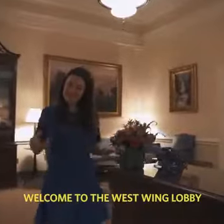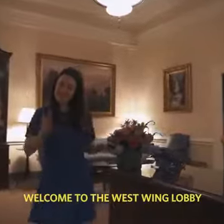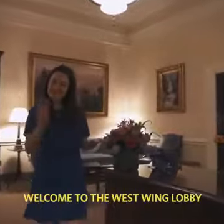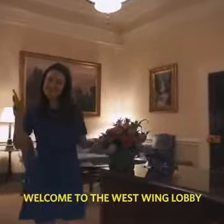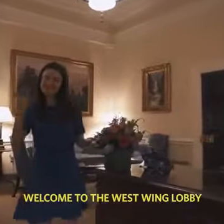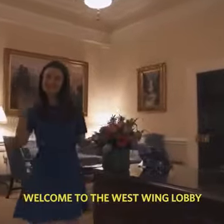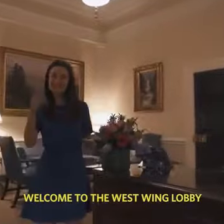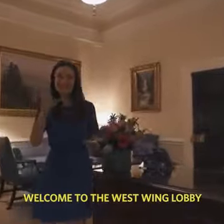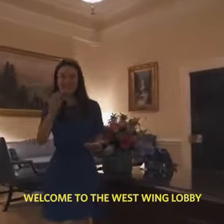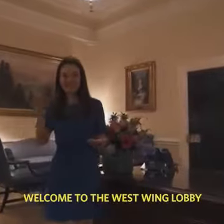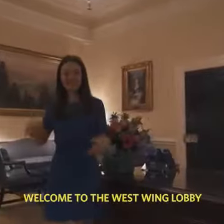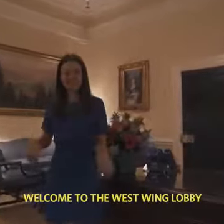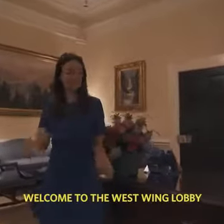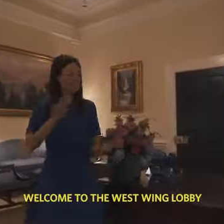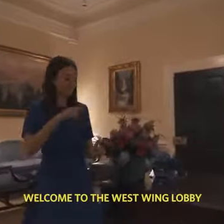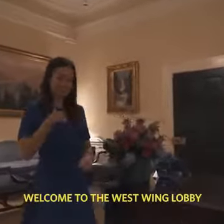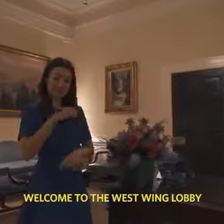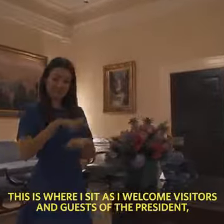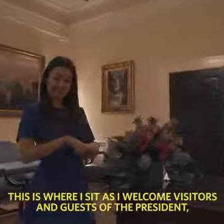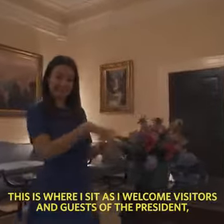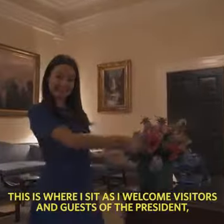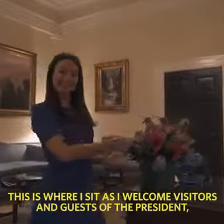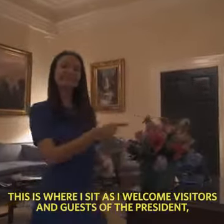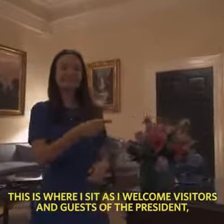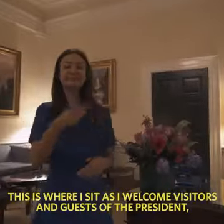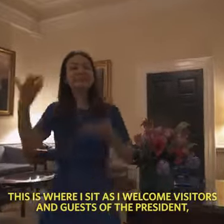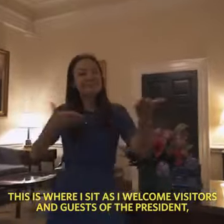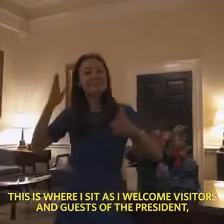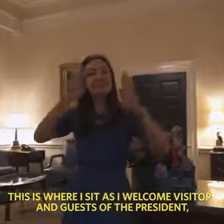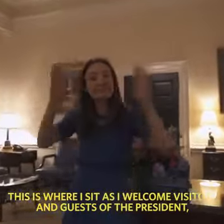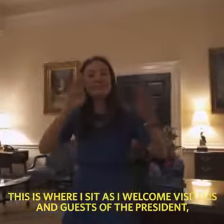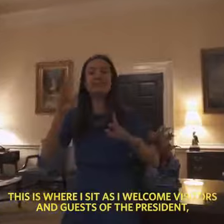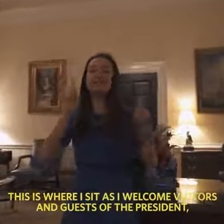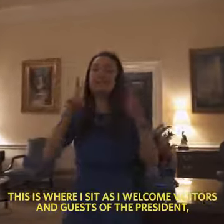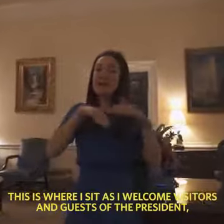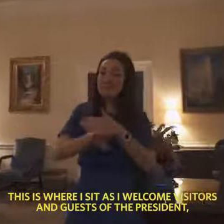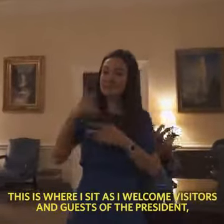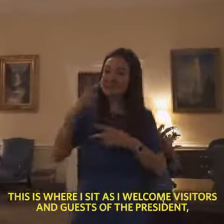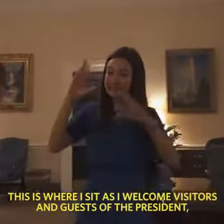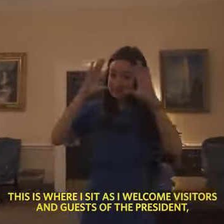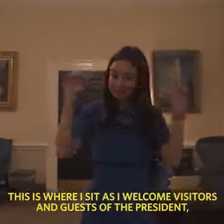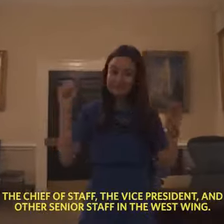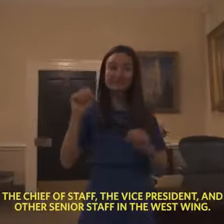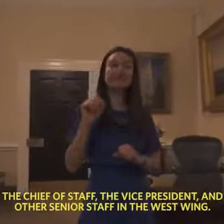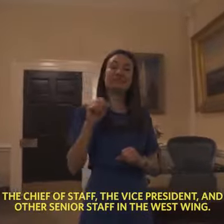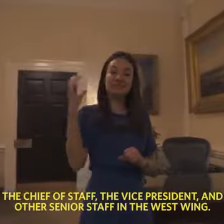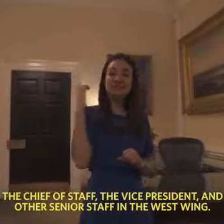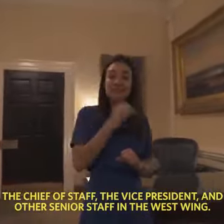Welcome to the West Wing lobby. This is where I sit as I welcome visitors and guests of the President, the Chief of Staff, the